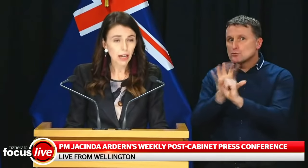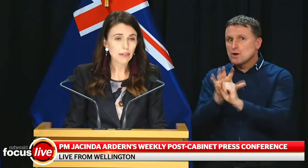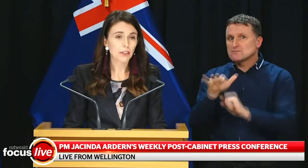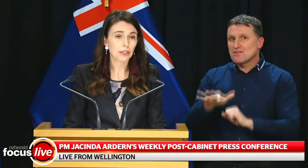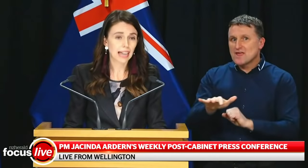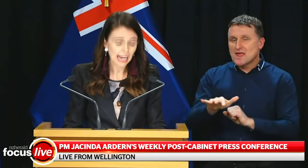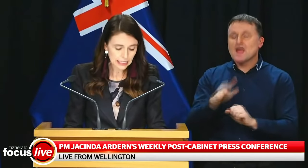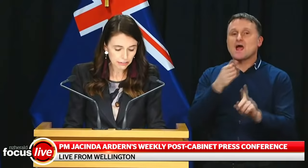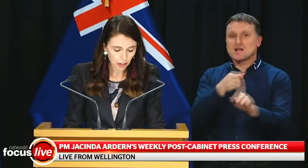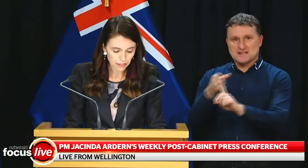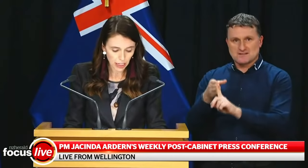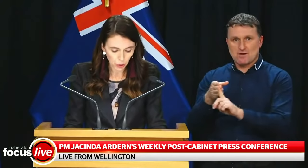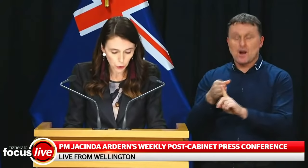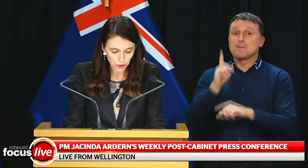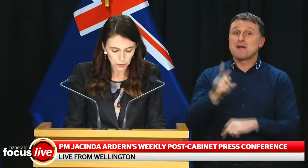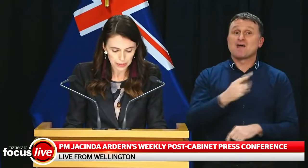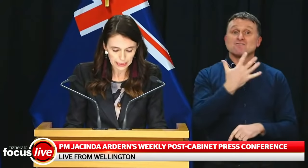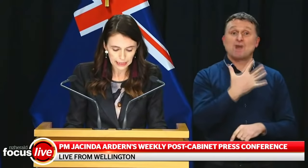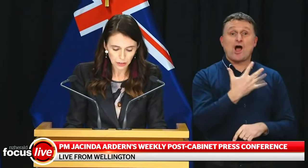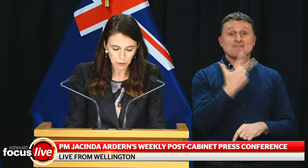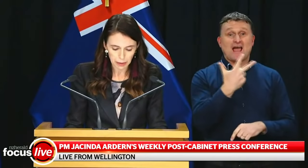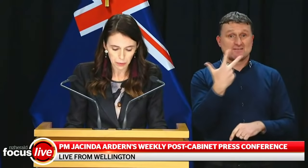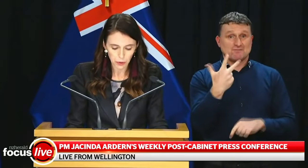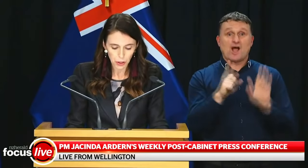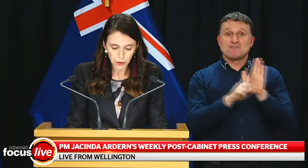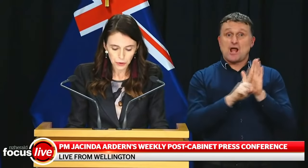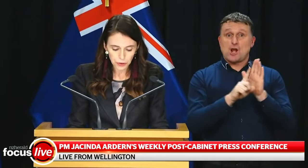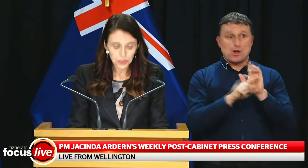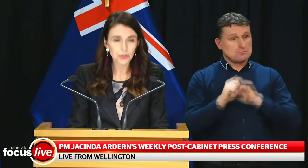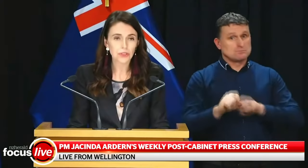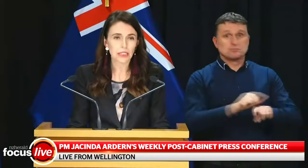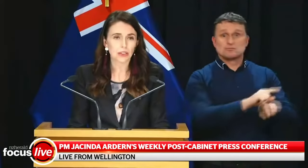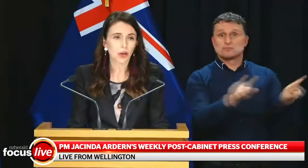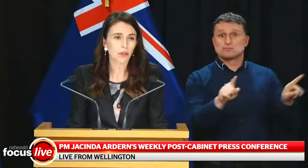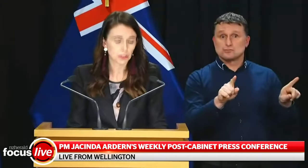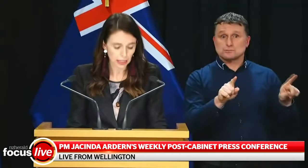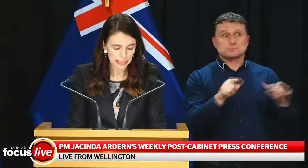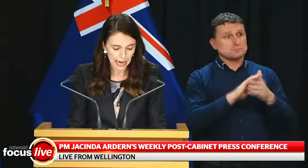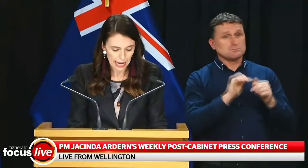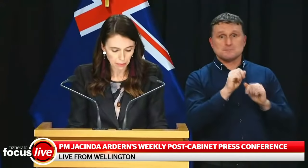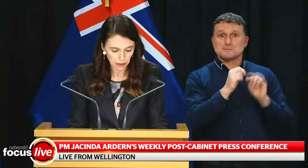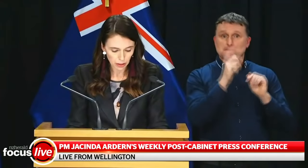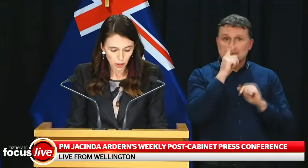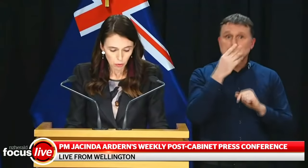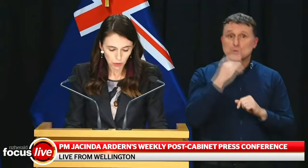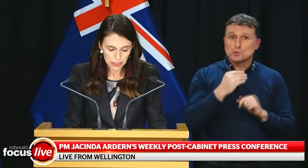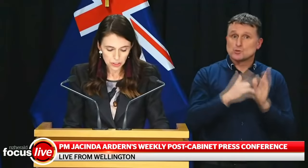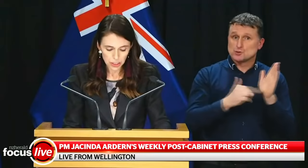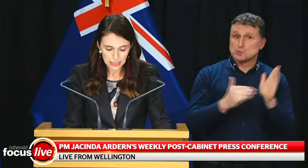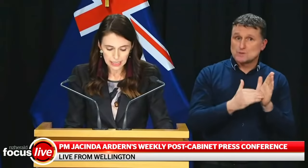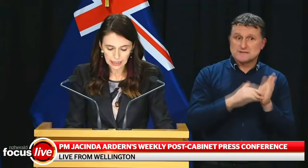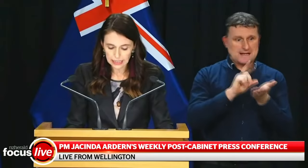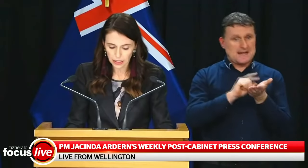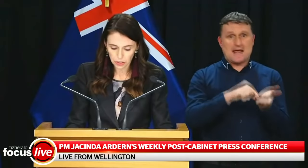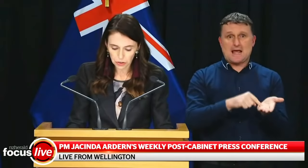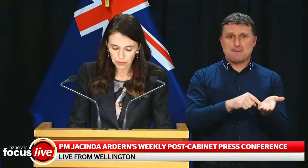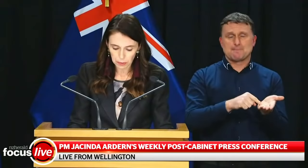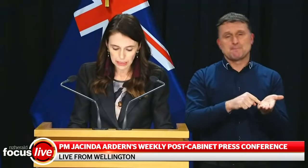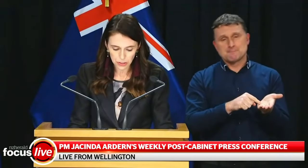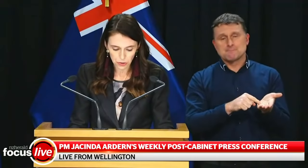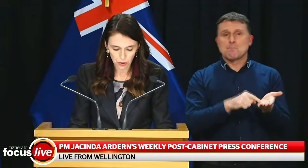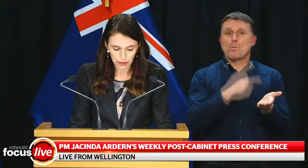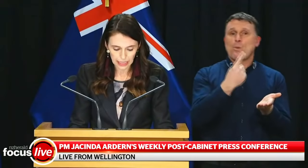only 585 alerts were sent out to people who had used the New Zealand COVID Tracer app. What this suggests is that less than a